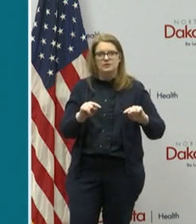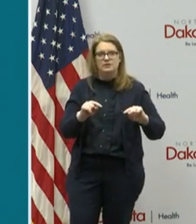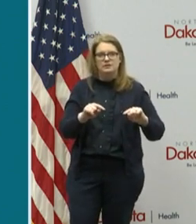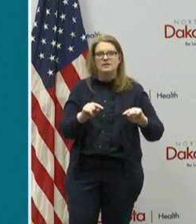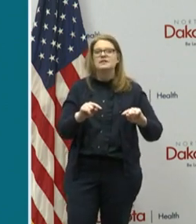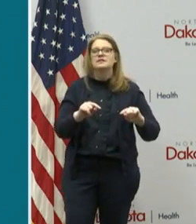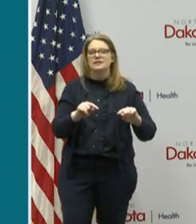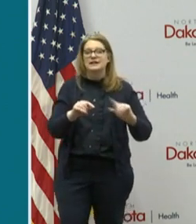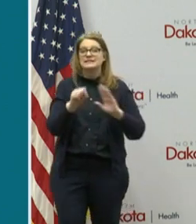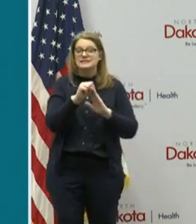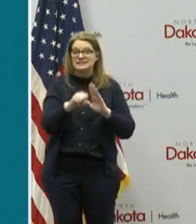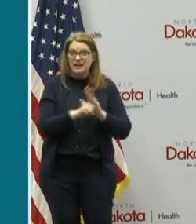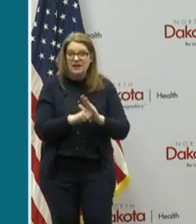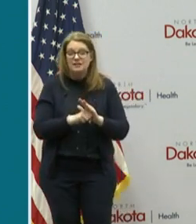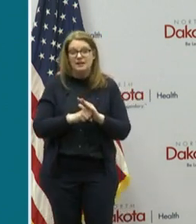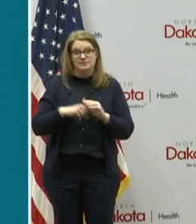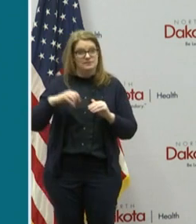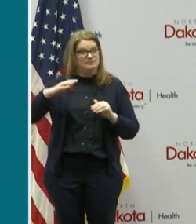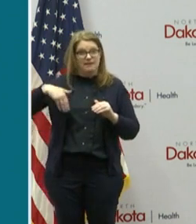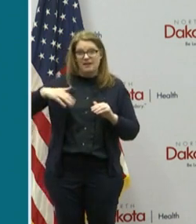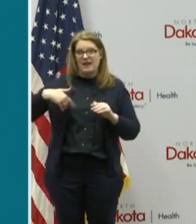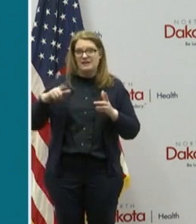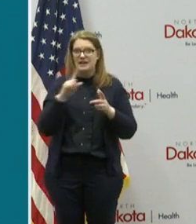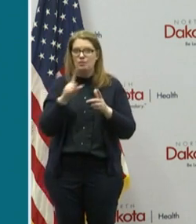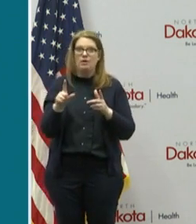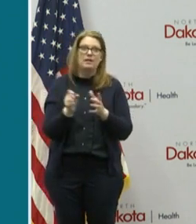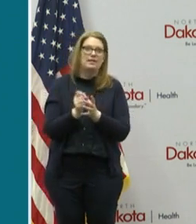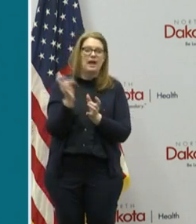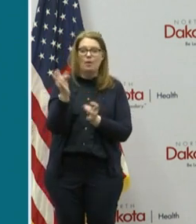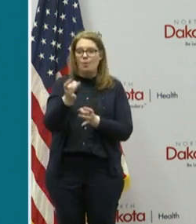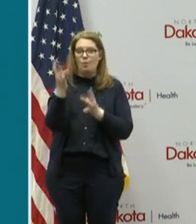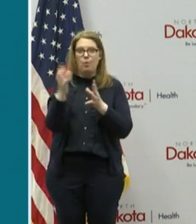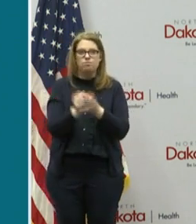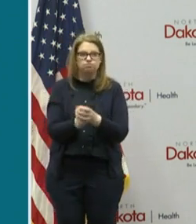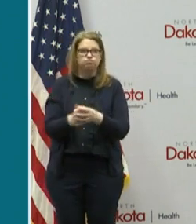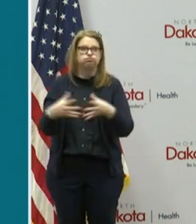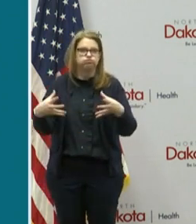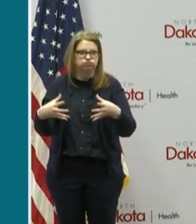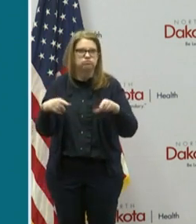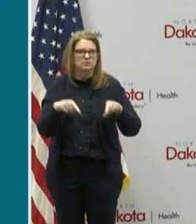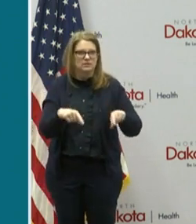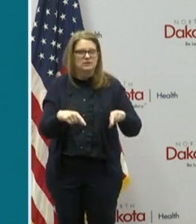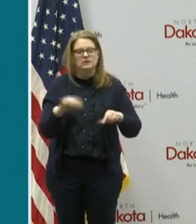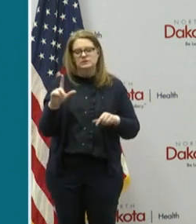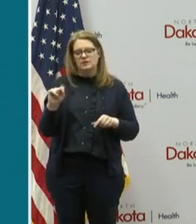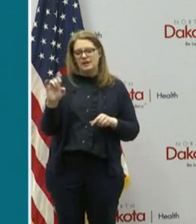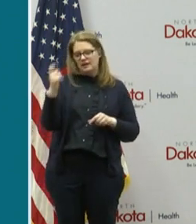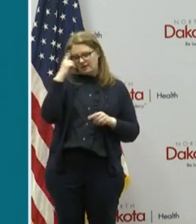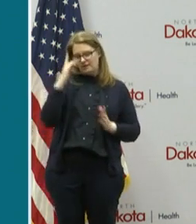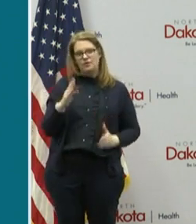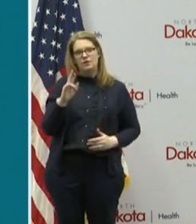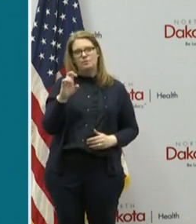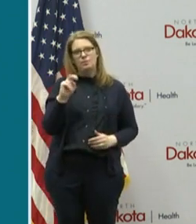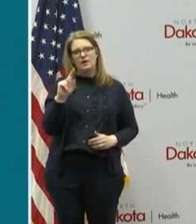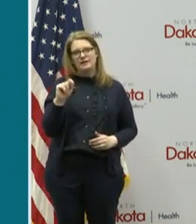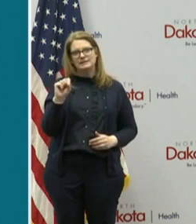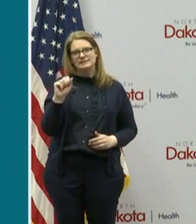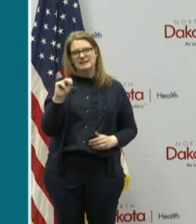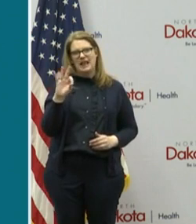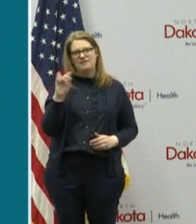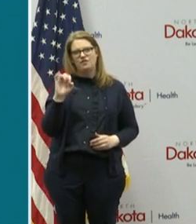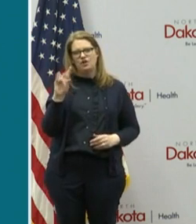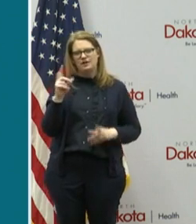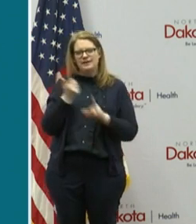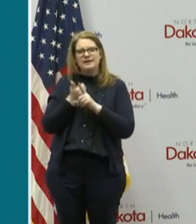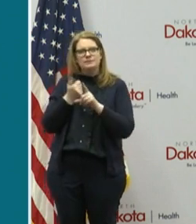nation of a state that has not had a major outbreak. And we're actually Lieutenant Governor Brent Sanford, who, as you all know, is fabulous with numbers,